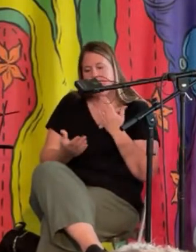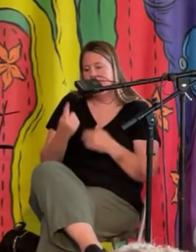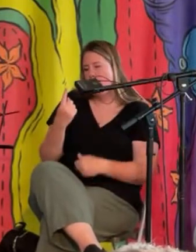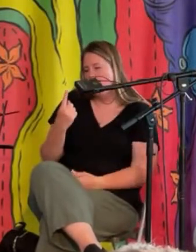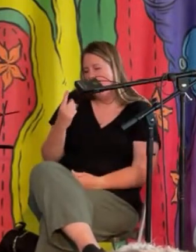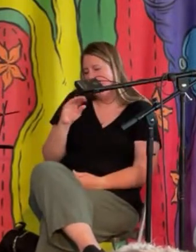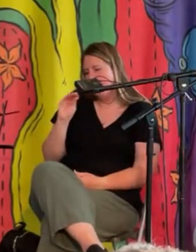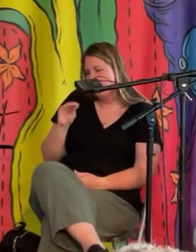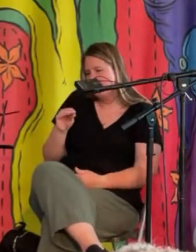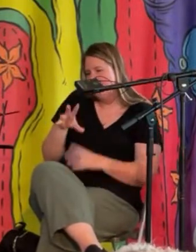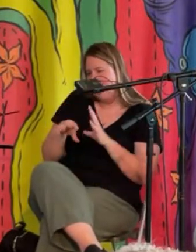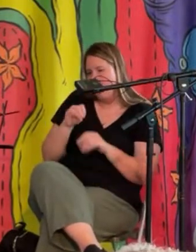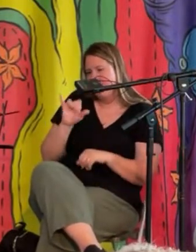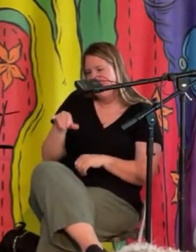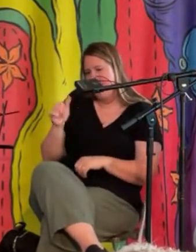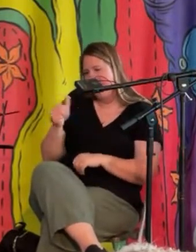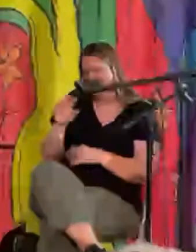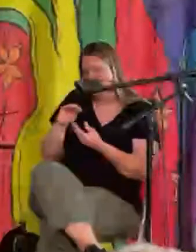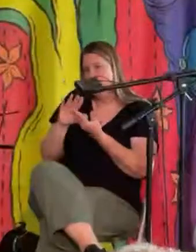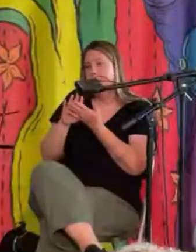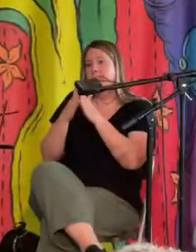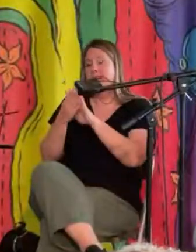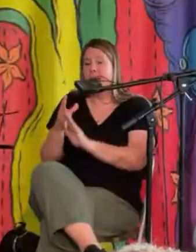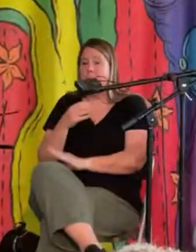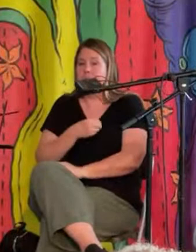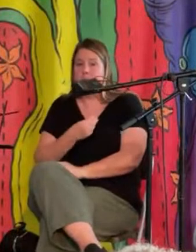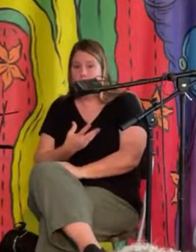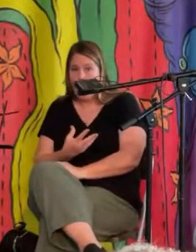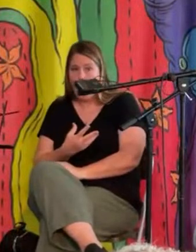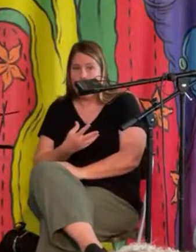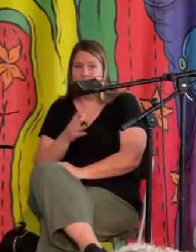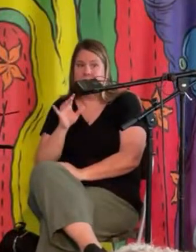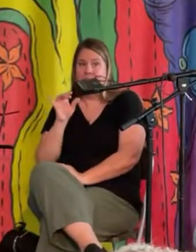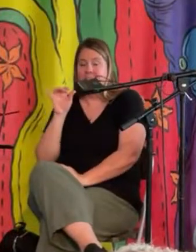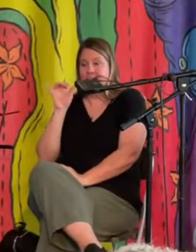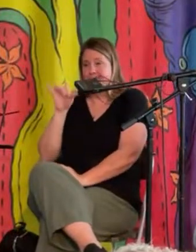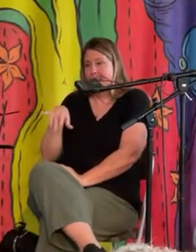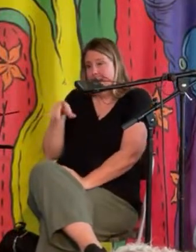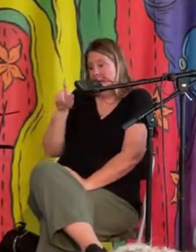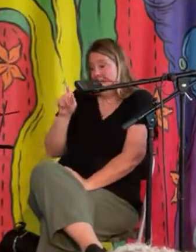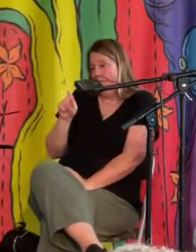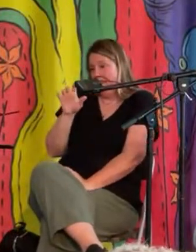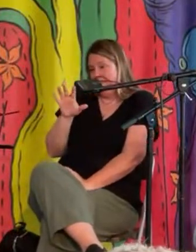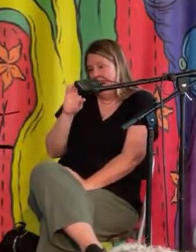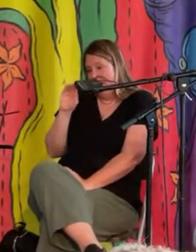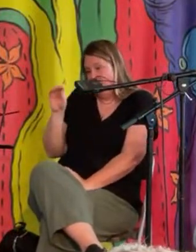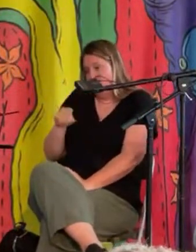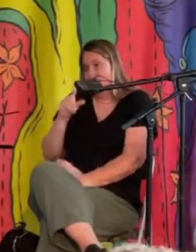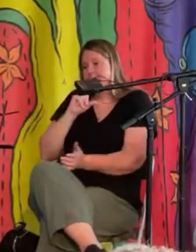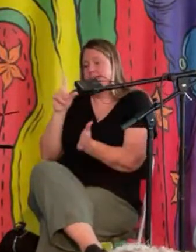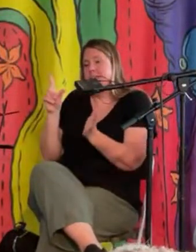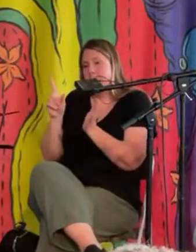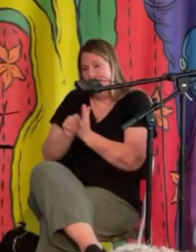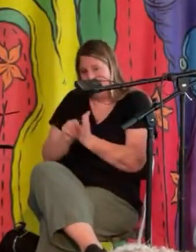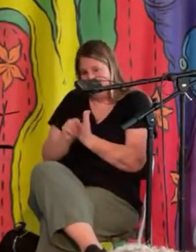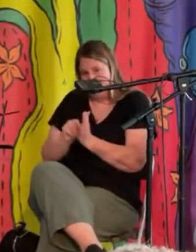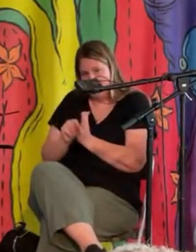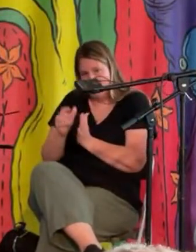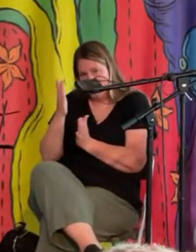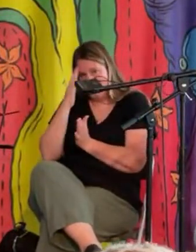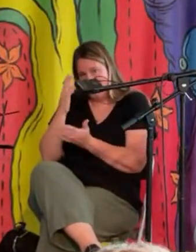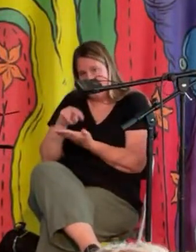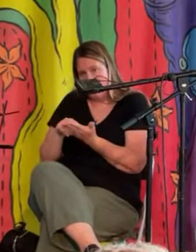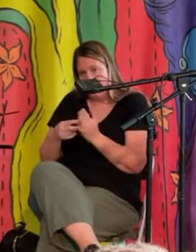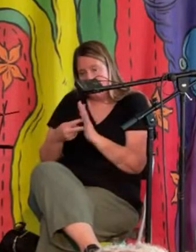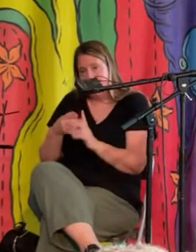actually gets made into poems. And of that, maybe 0.5% of that gets published. You know what I mean?